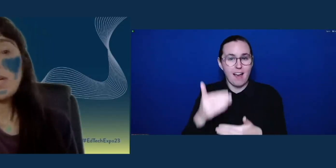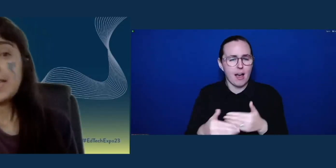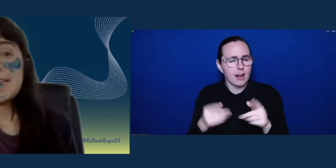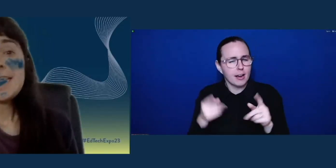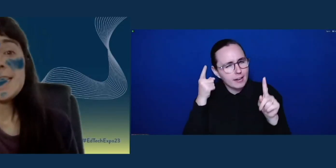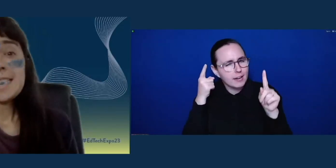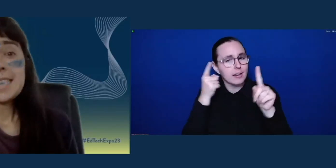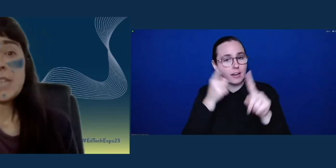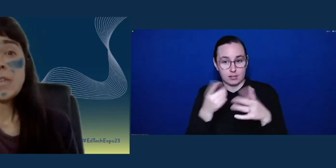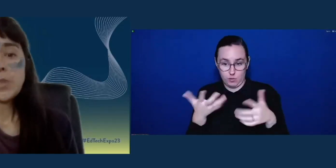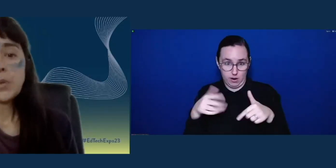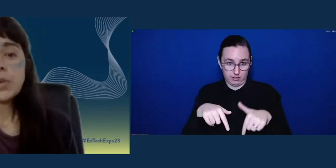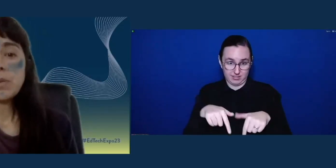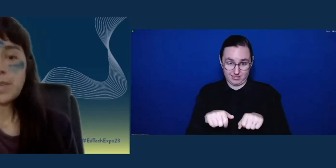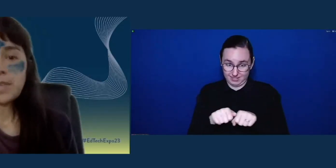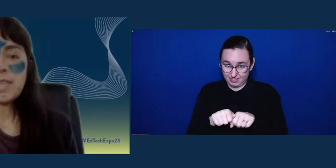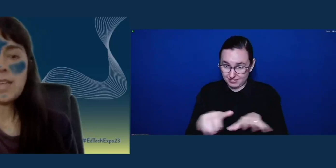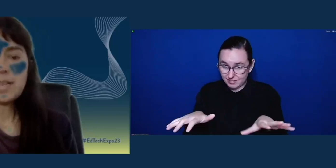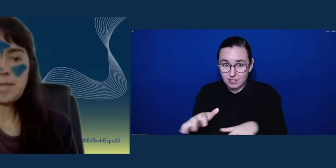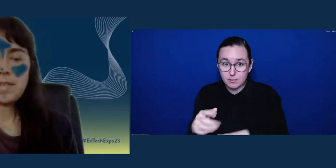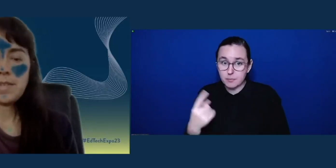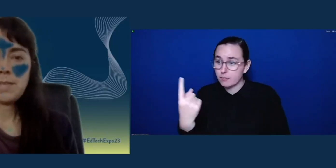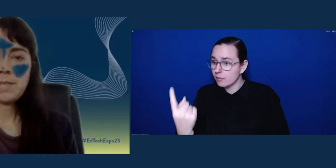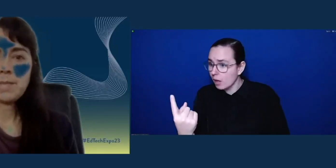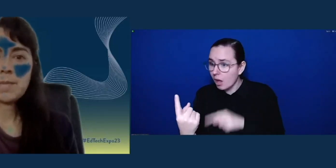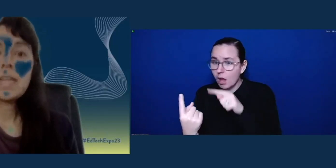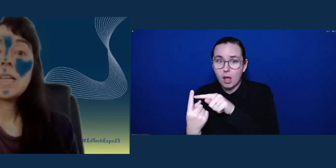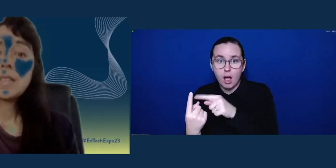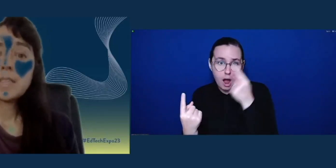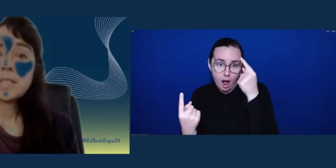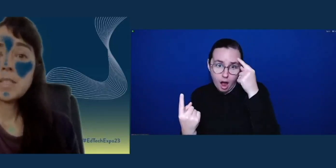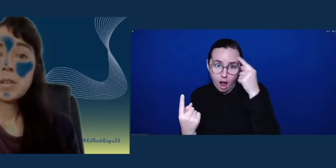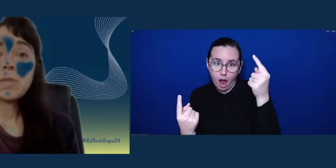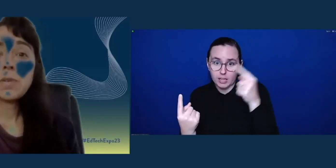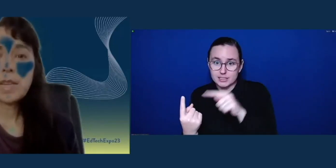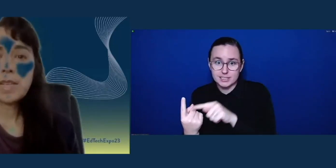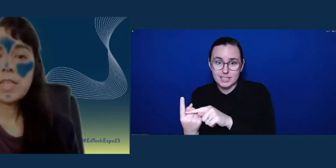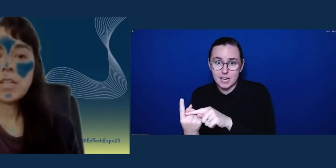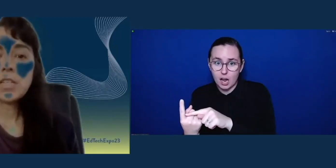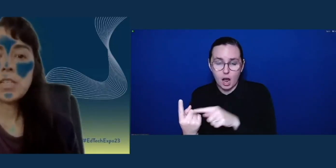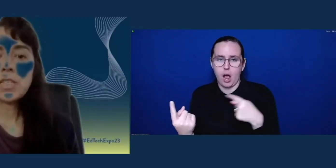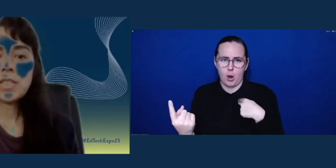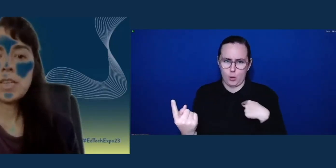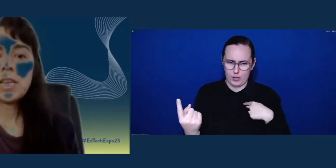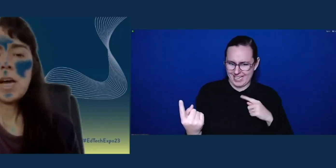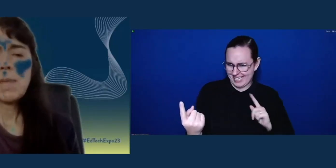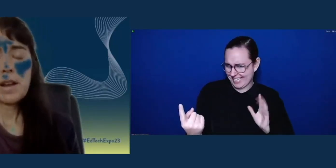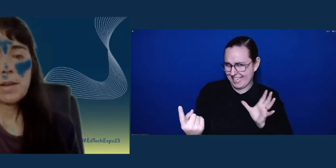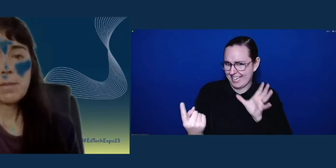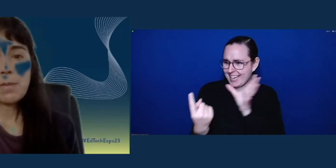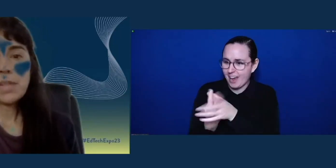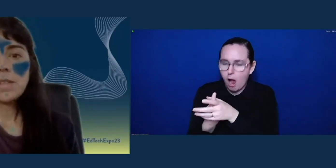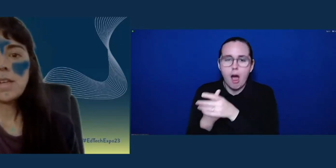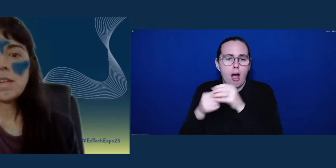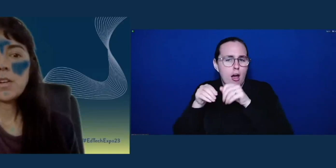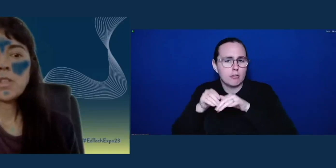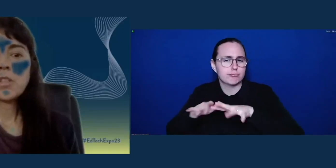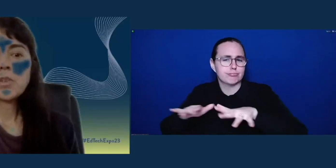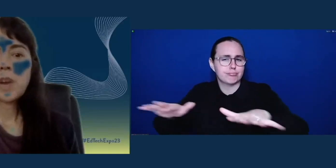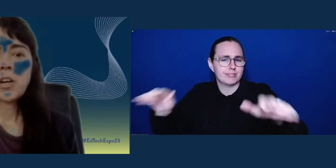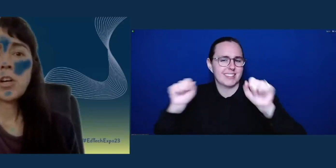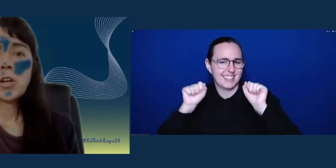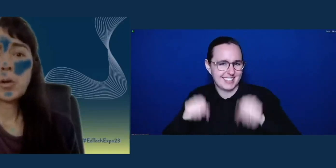in any single donor-funded activity. Lessons learned from ACR GCD about how to build and